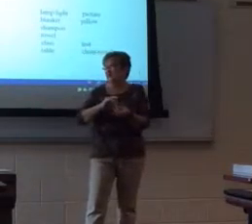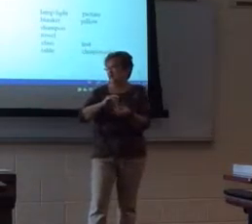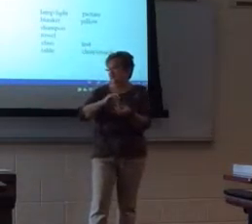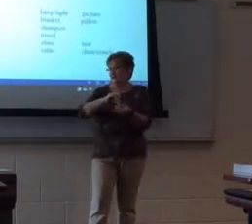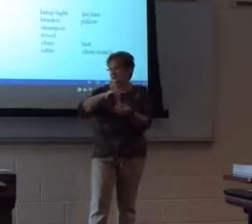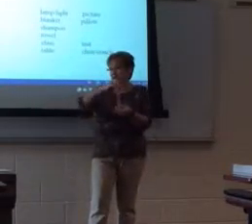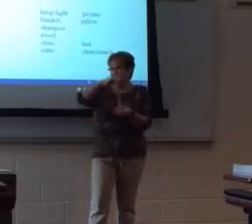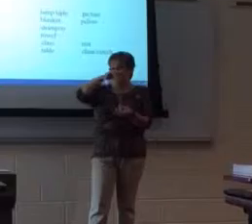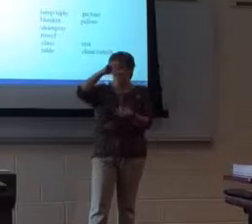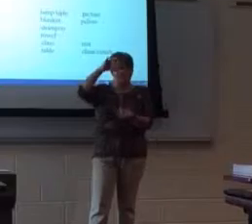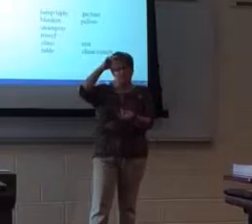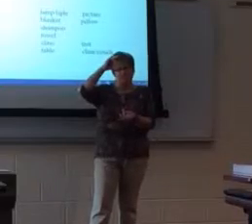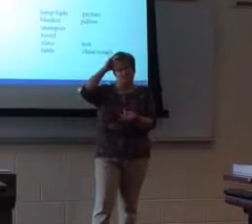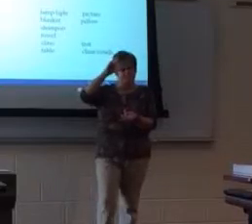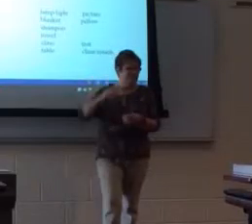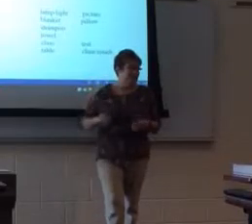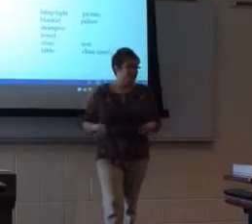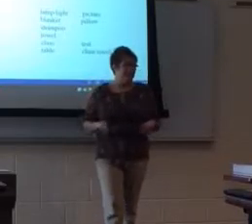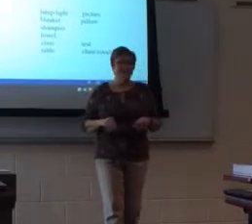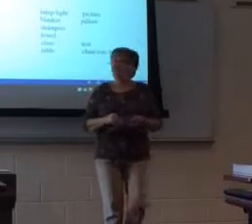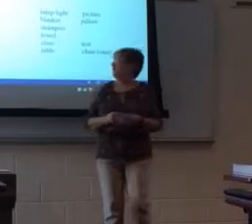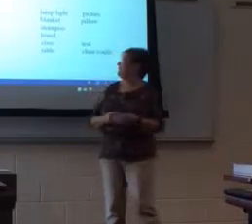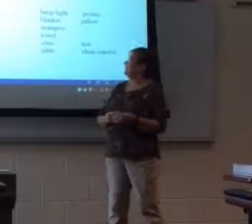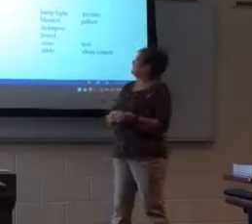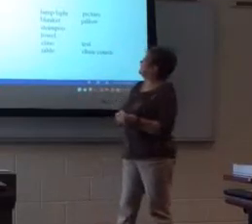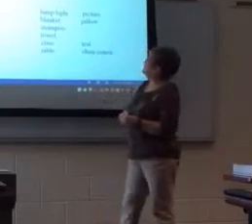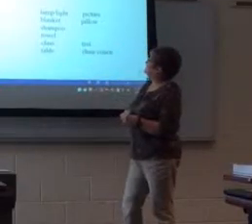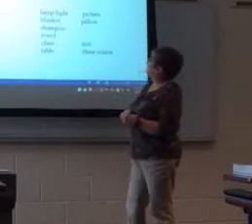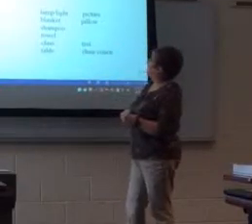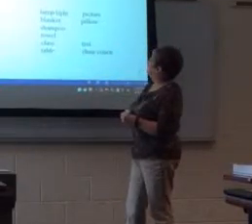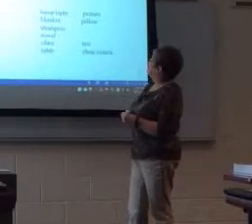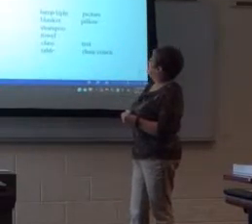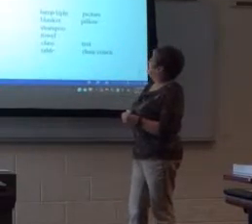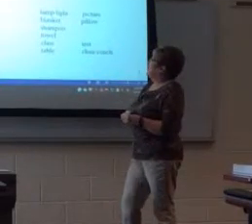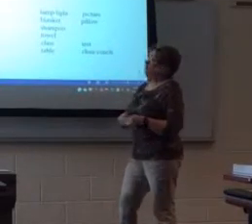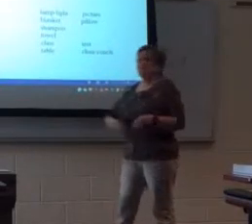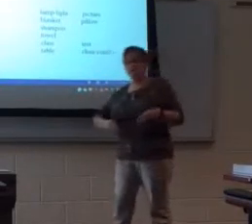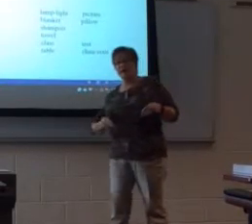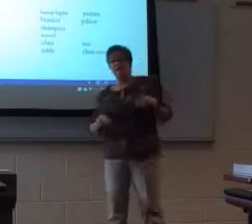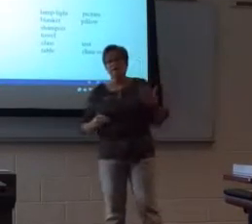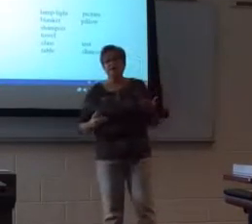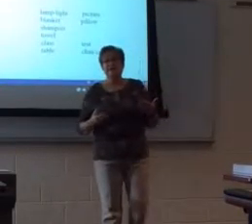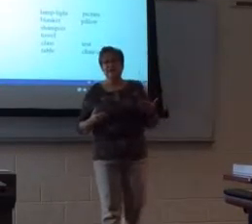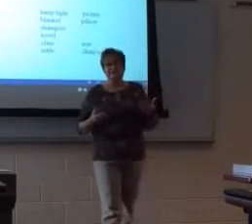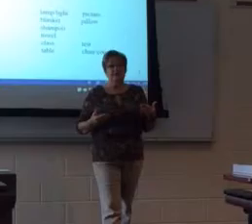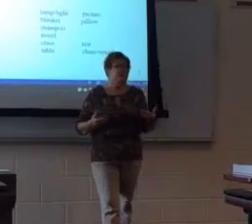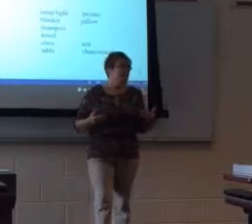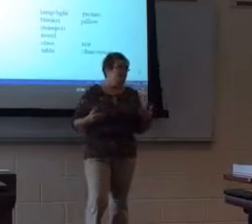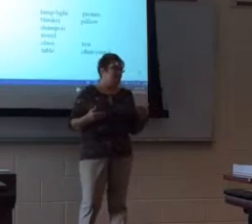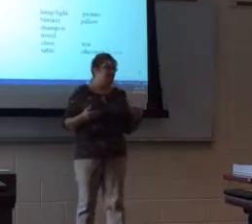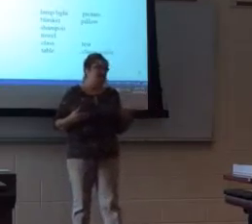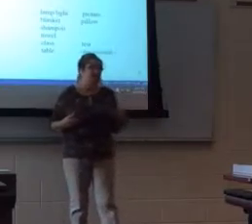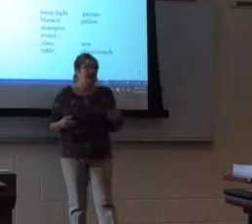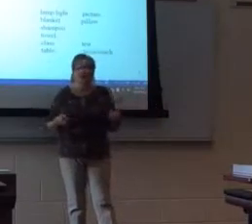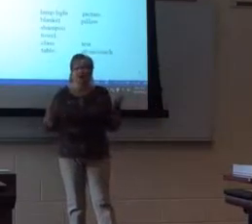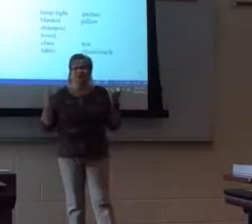feel. Ooh. All right, ghost. We did scary and afraid, right? I just